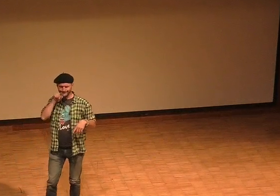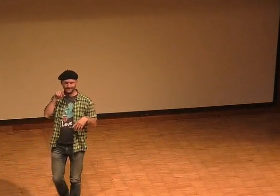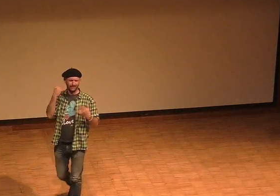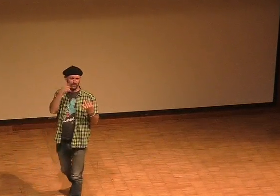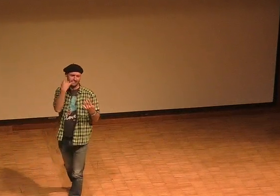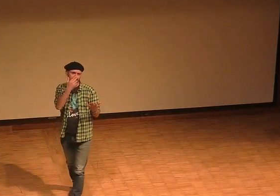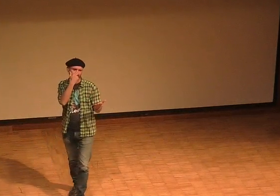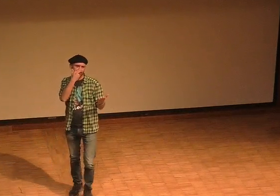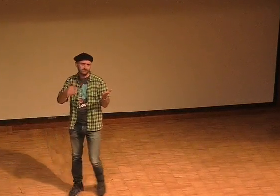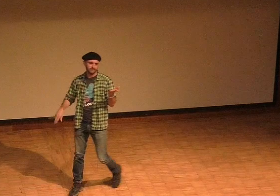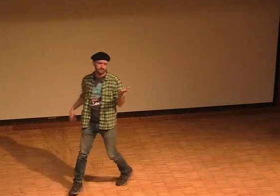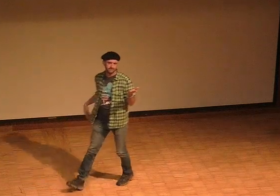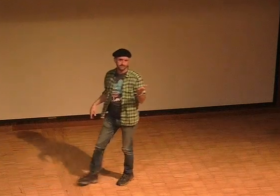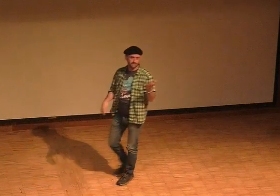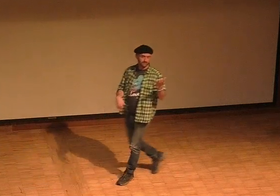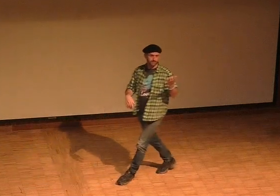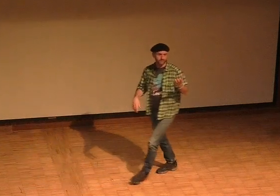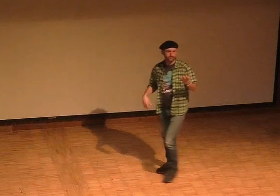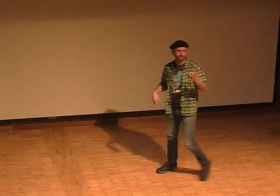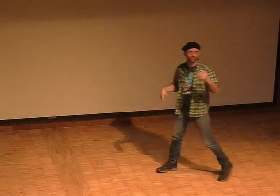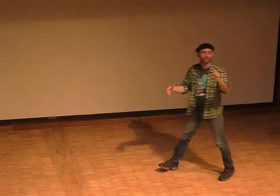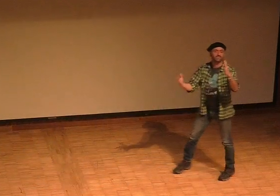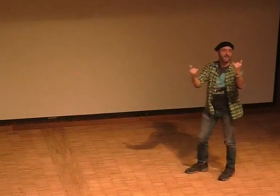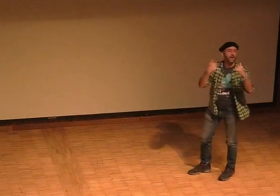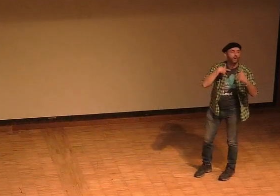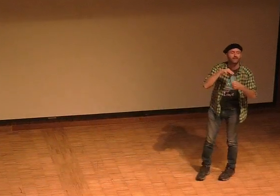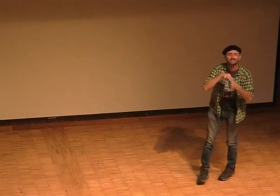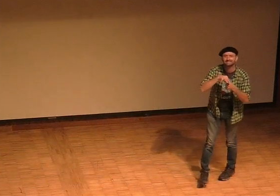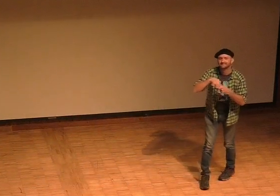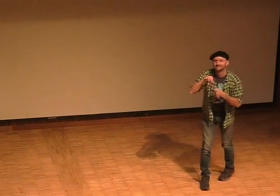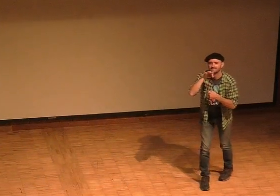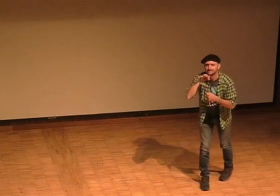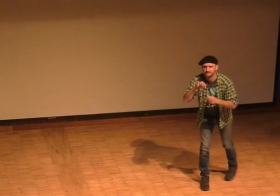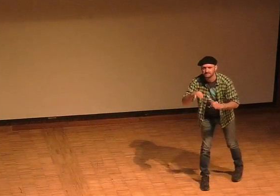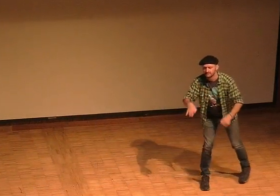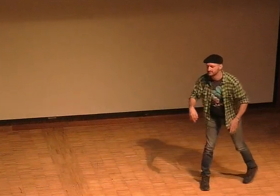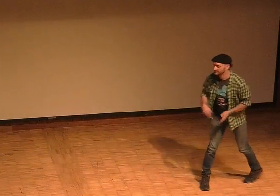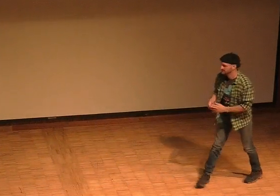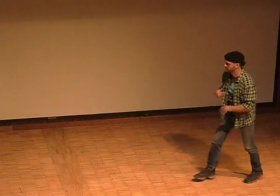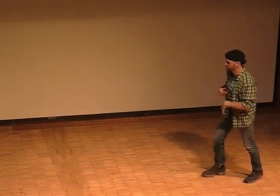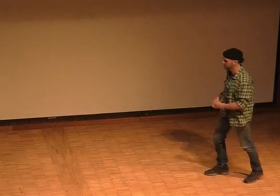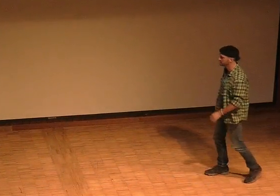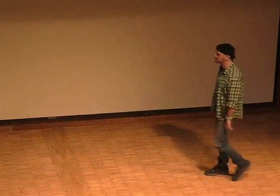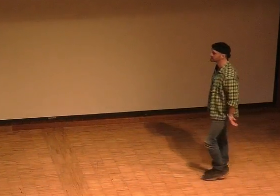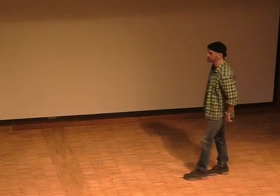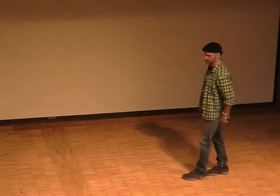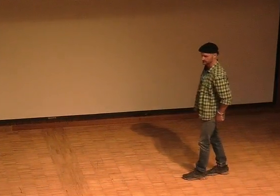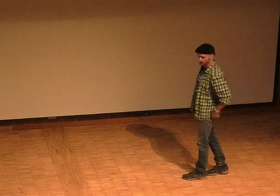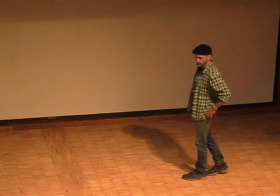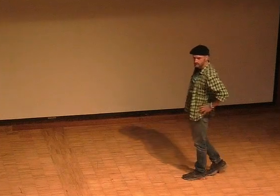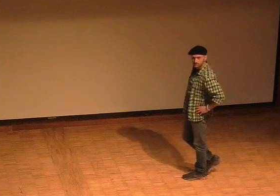That is how a rooster acts. It looks silly, though. It looks funny. But now, with the spirit of the rooster,